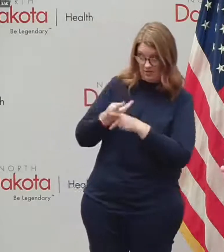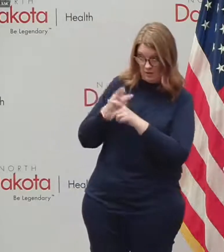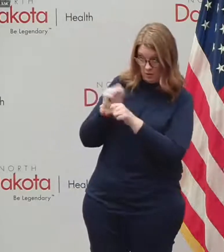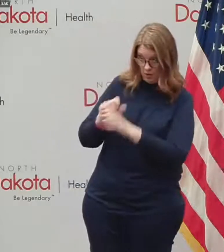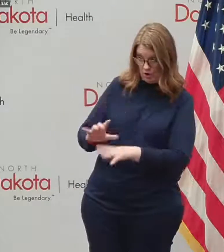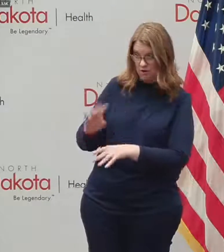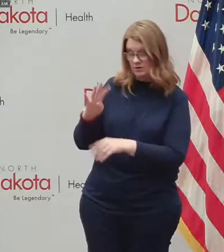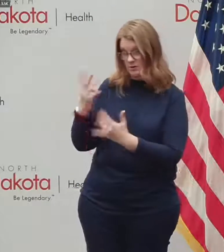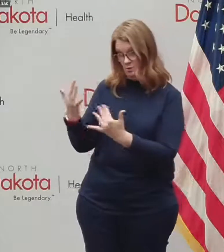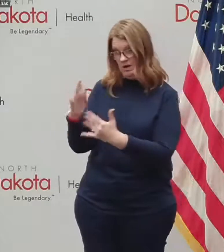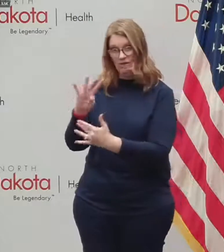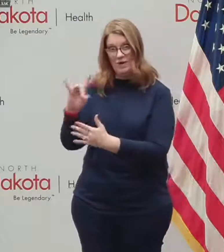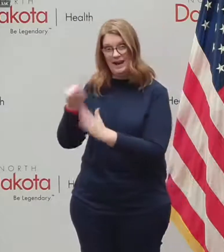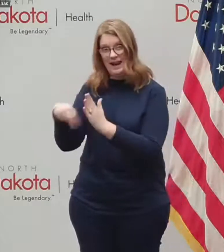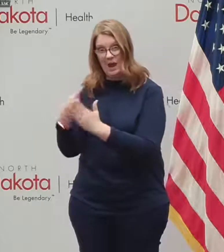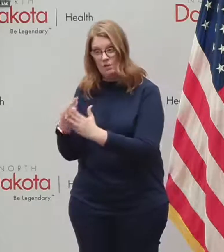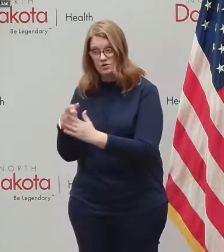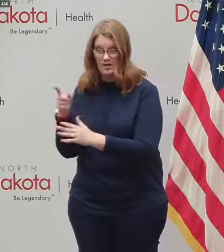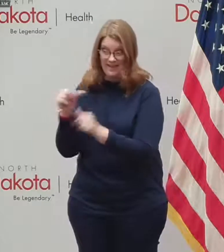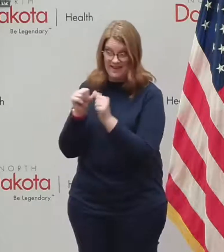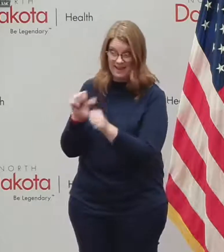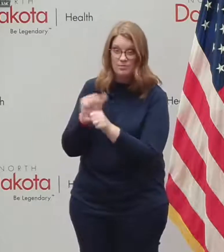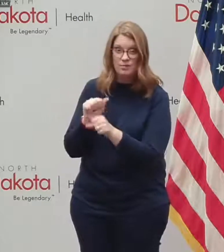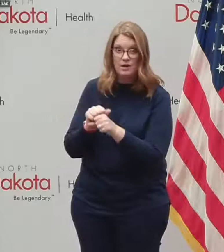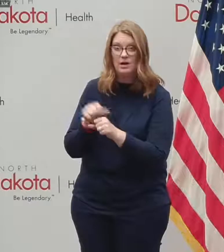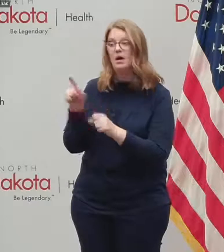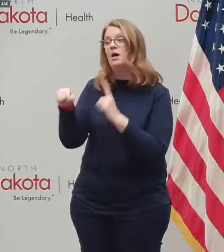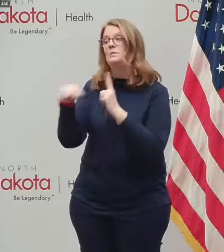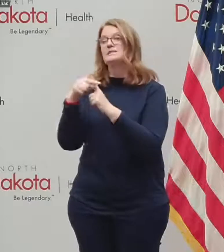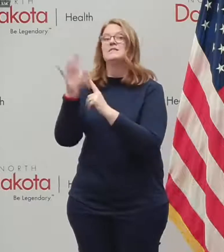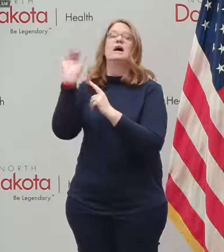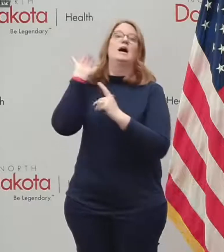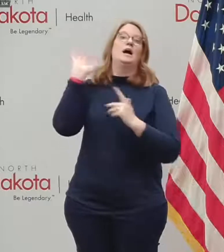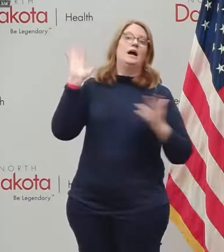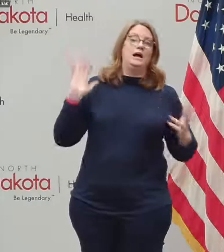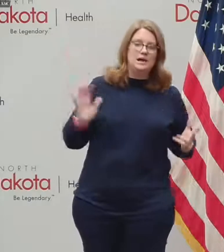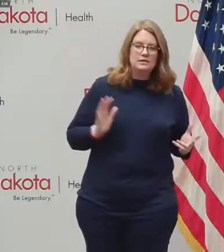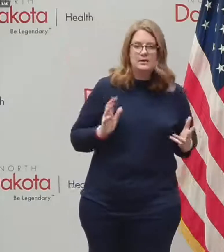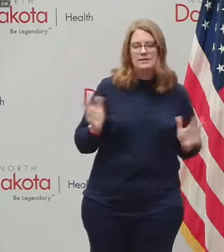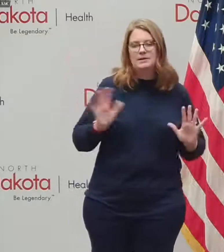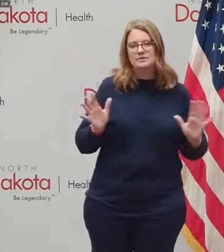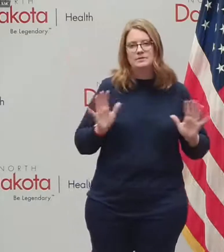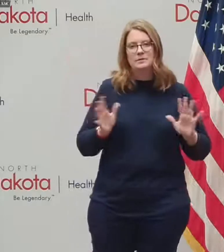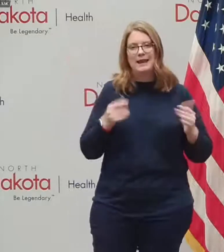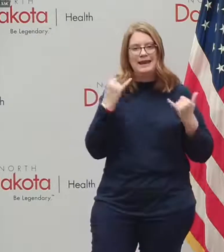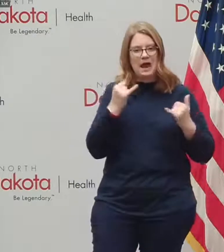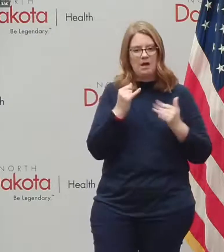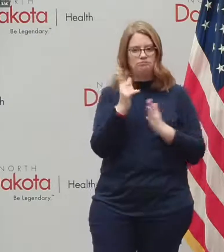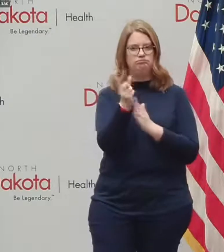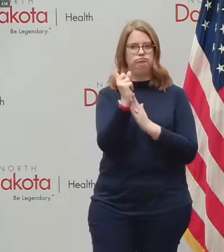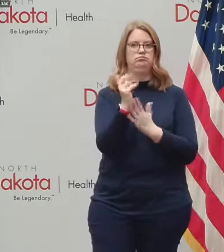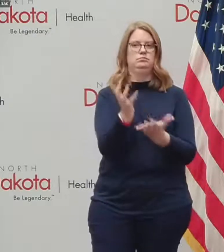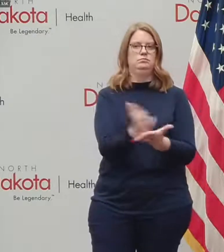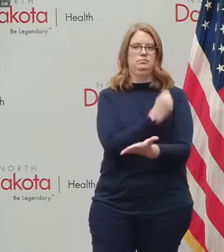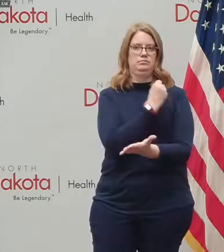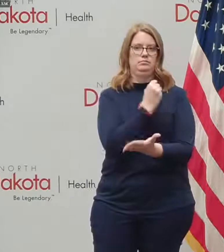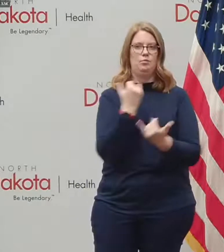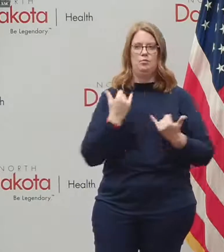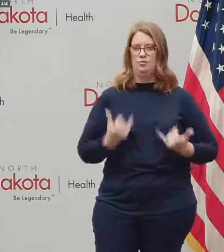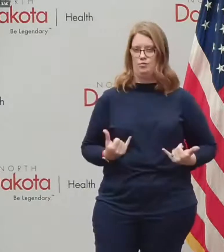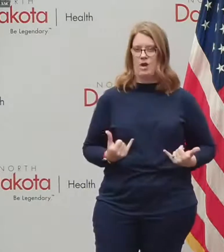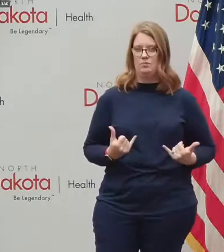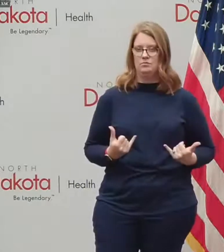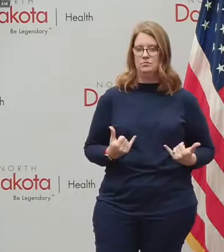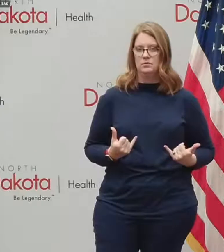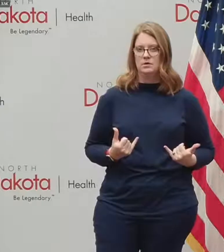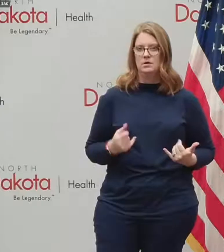couldn't work, or they kept working and then they go, oh, I was positive. I mean, so we have a chance to really reduce spread if we can